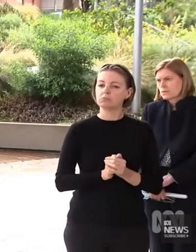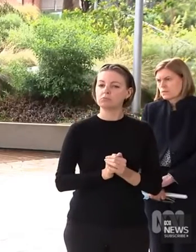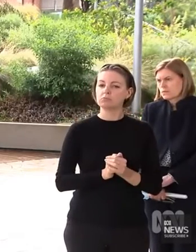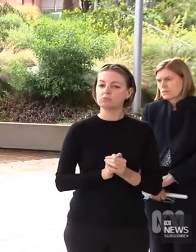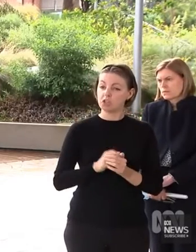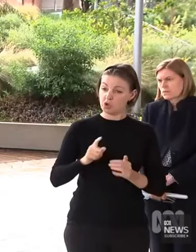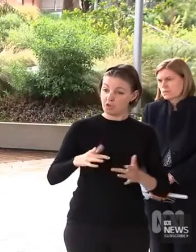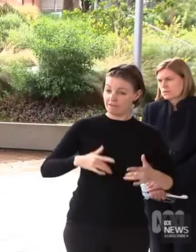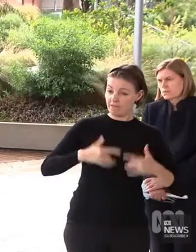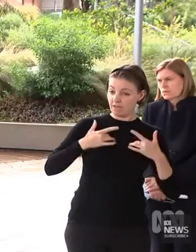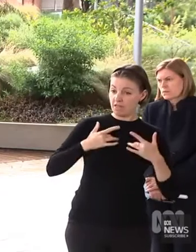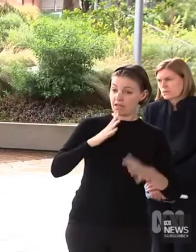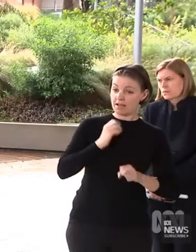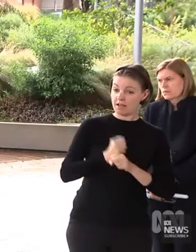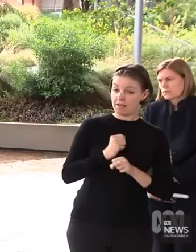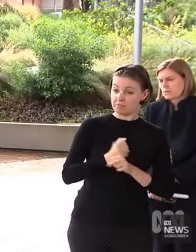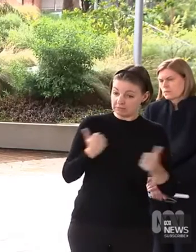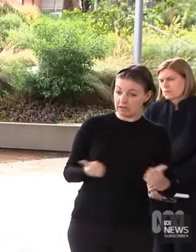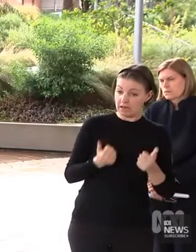Government could be doing to help out here?